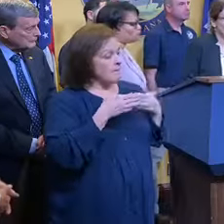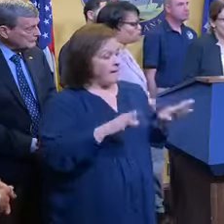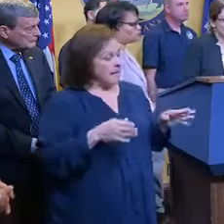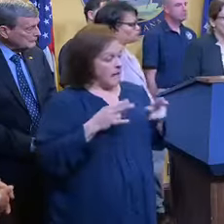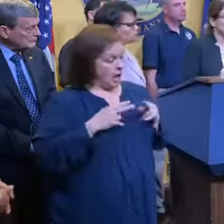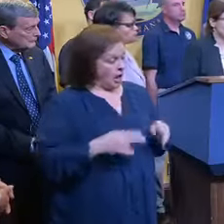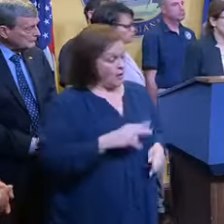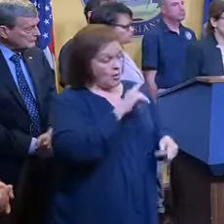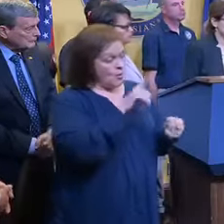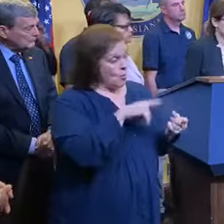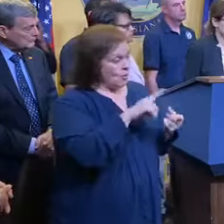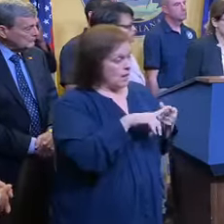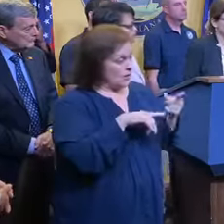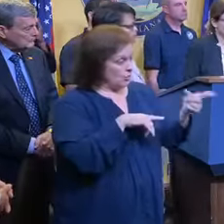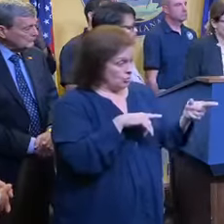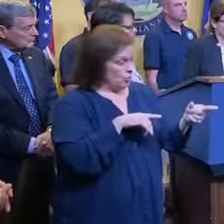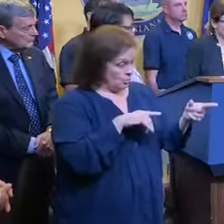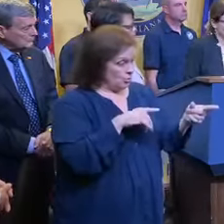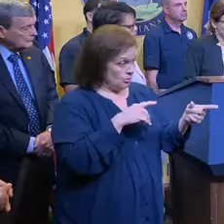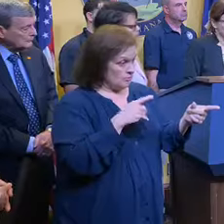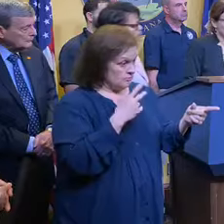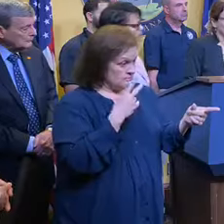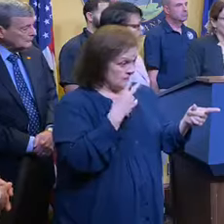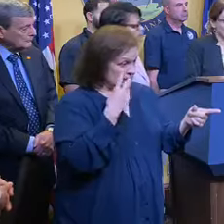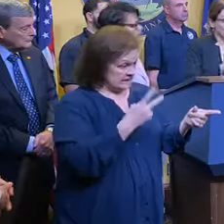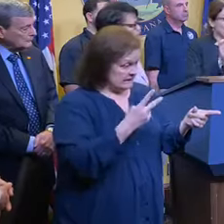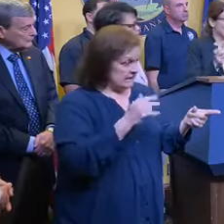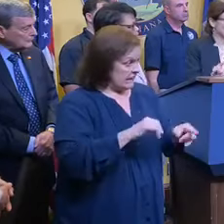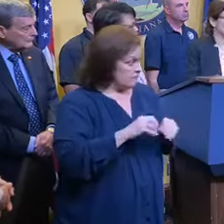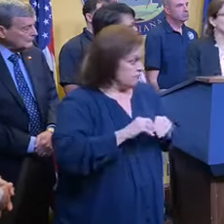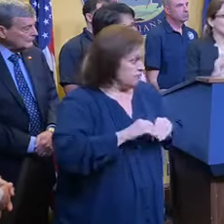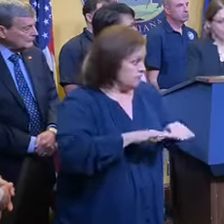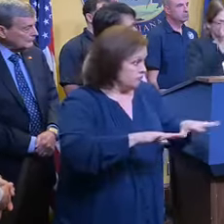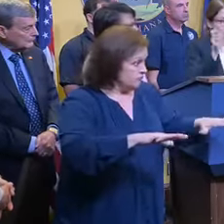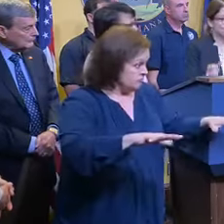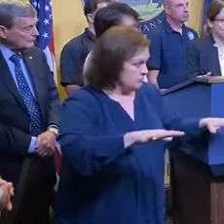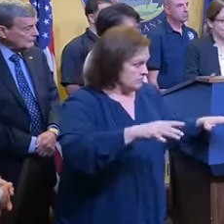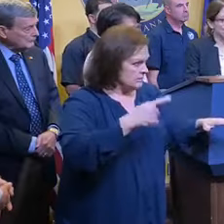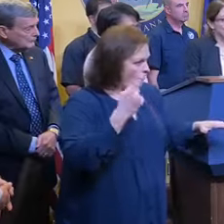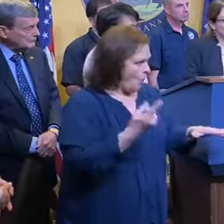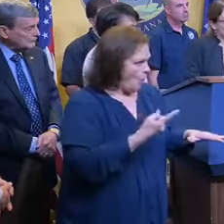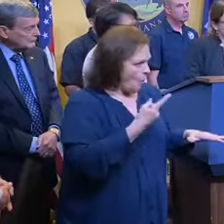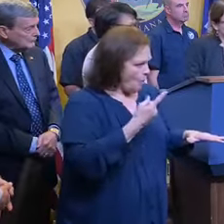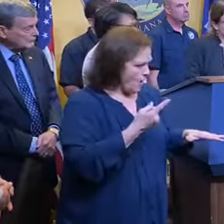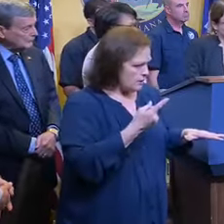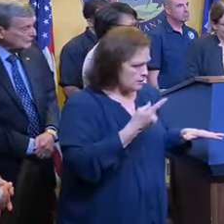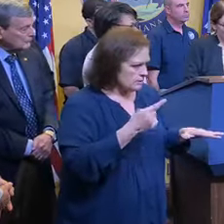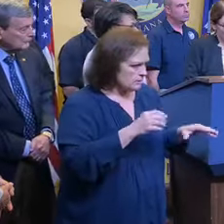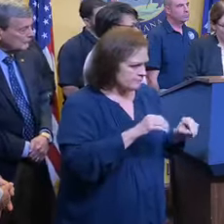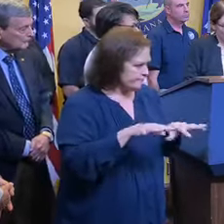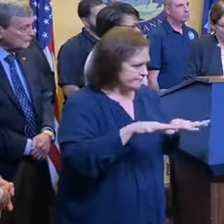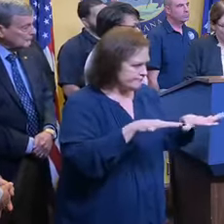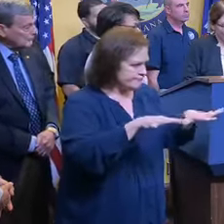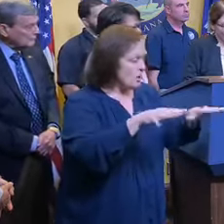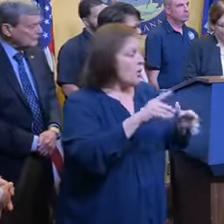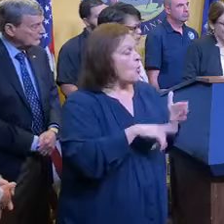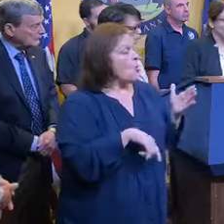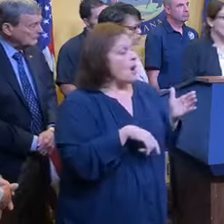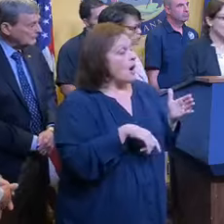health, when you're looking at an epidemic, they generally tend to follow a bell curve, right? And what we